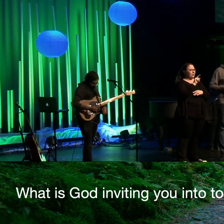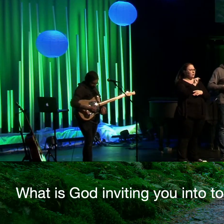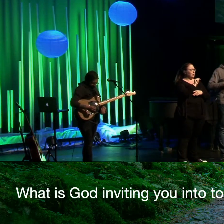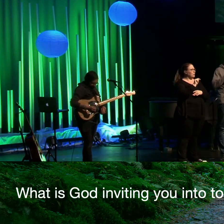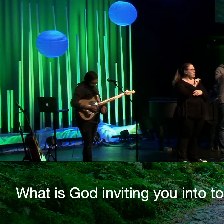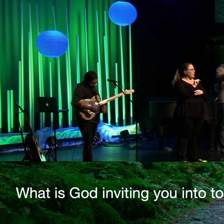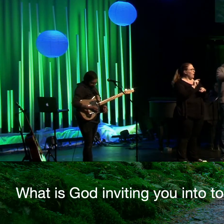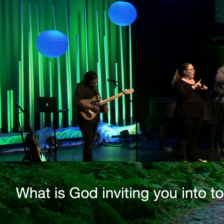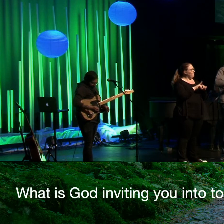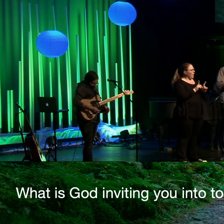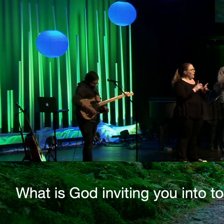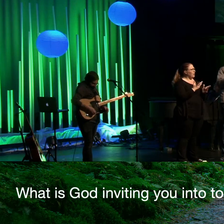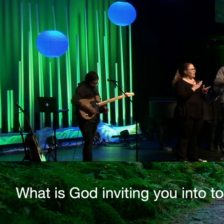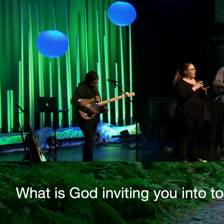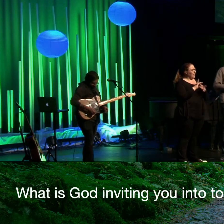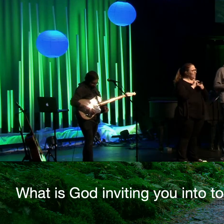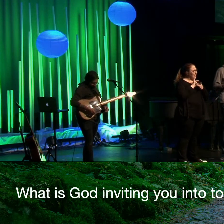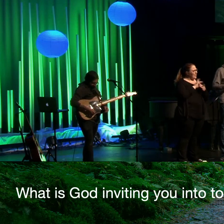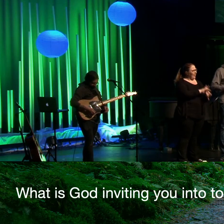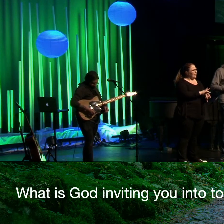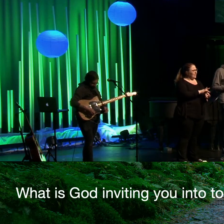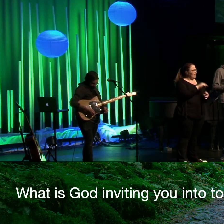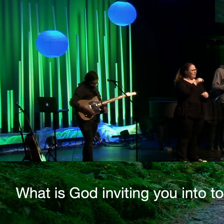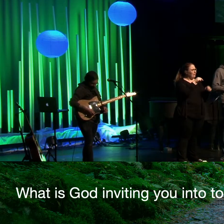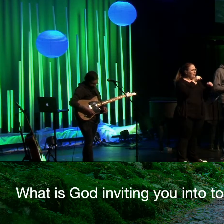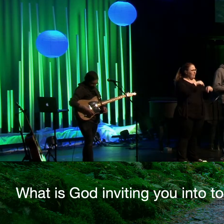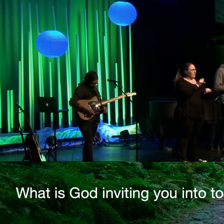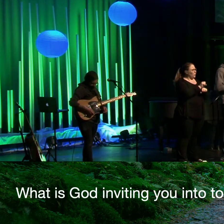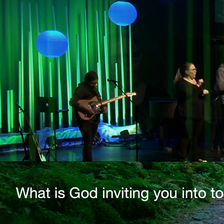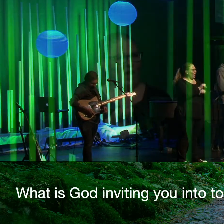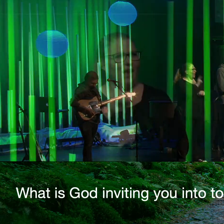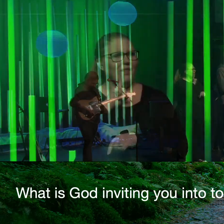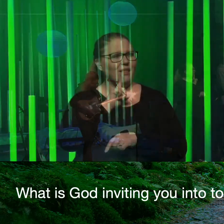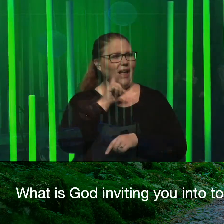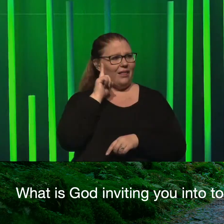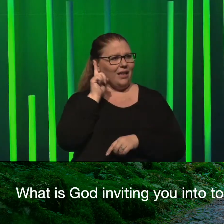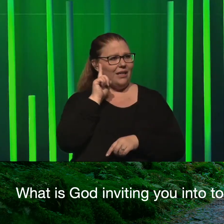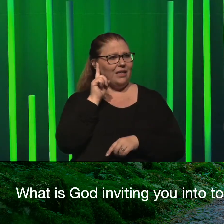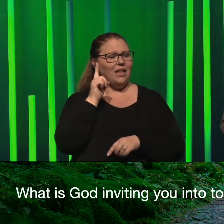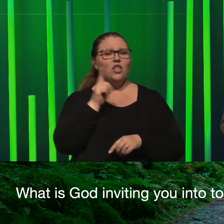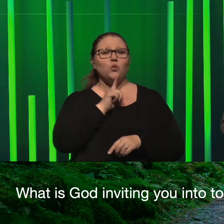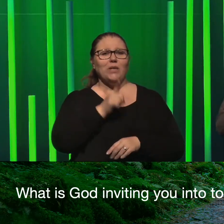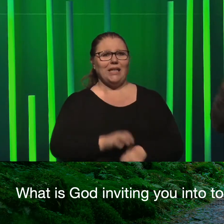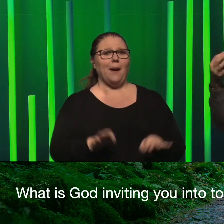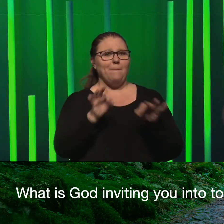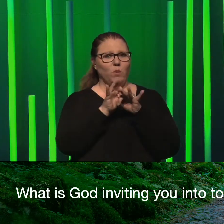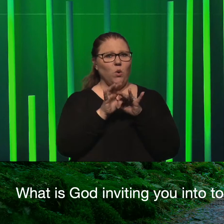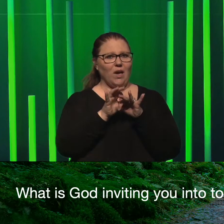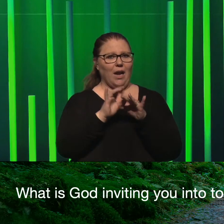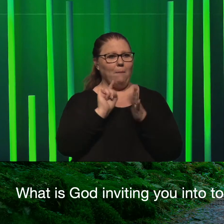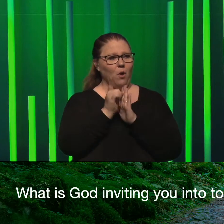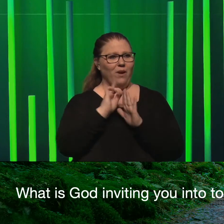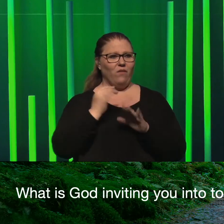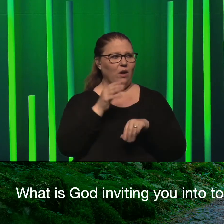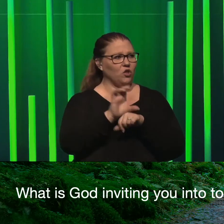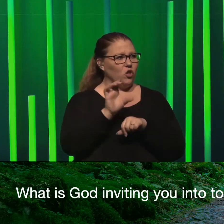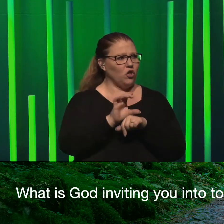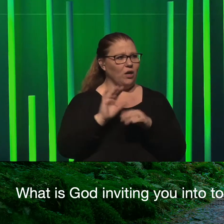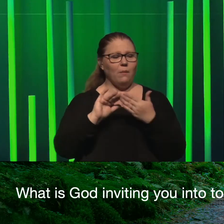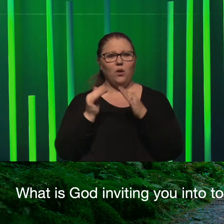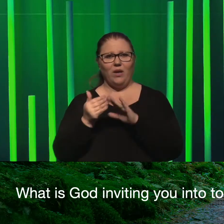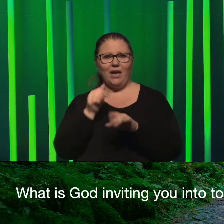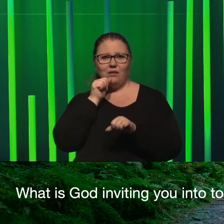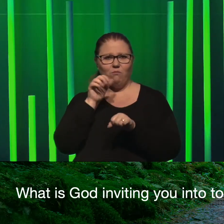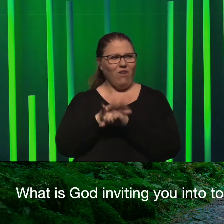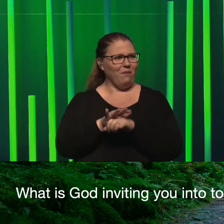But that you just stay connected to this work, because I think this is an important moment for our church, for our community, to make these commitments